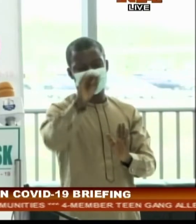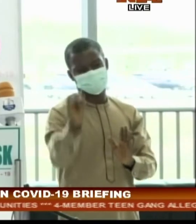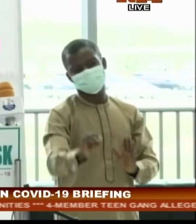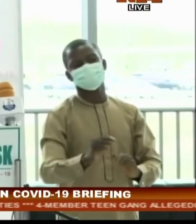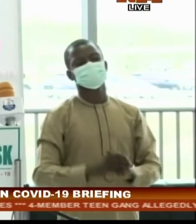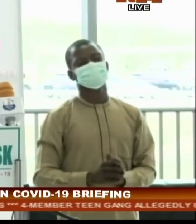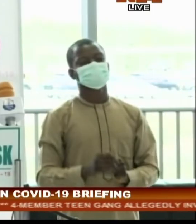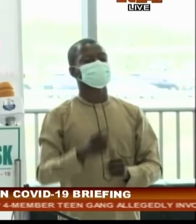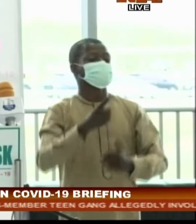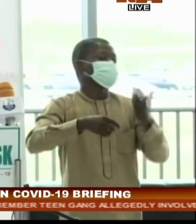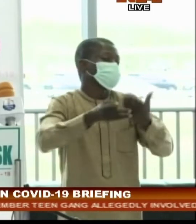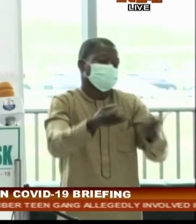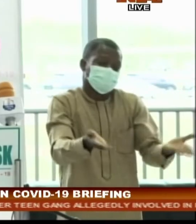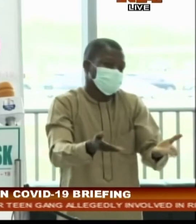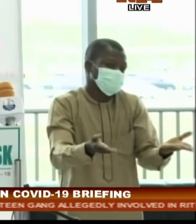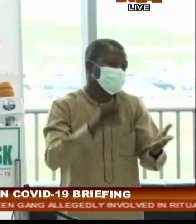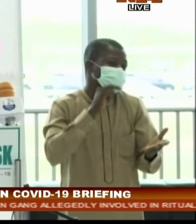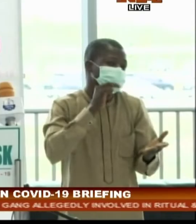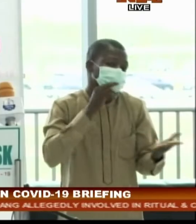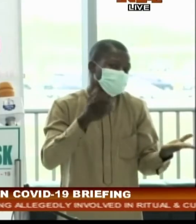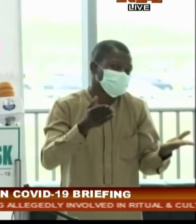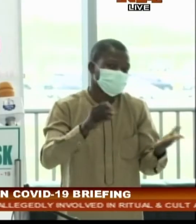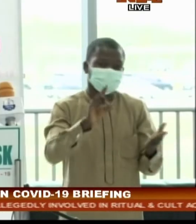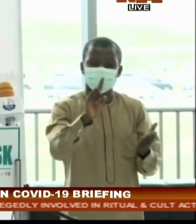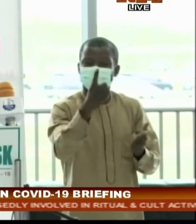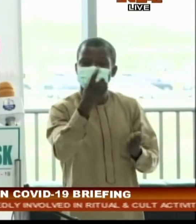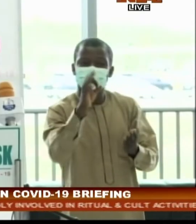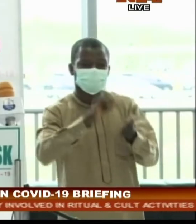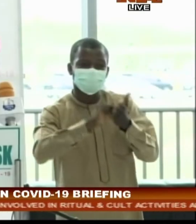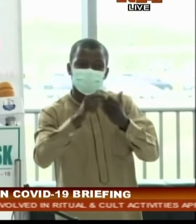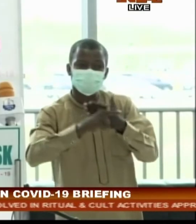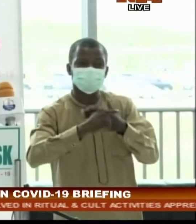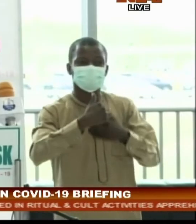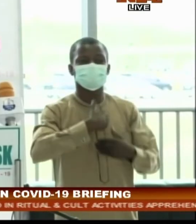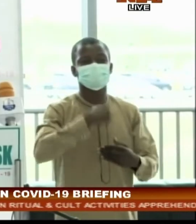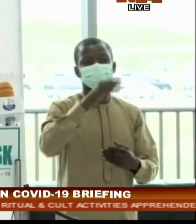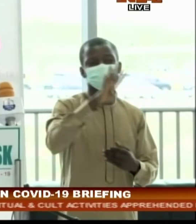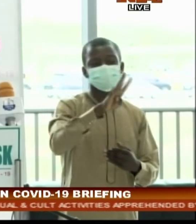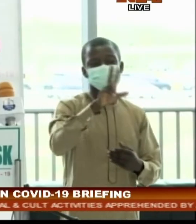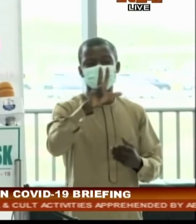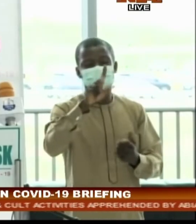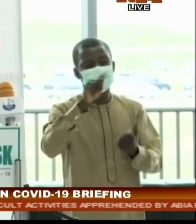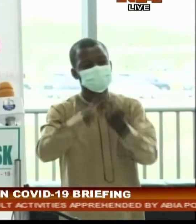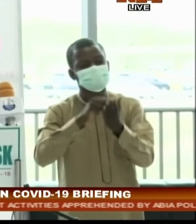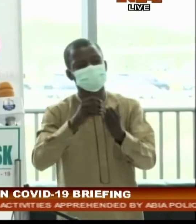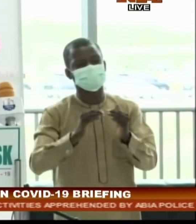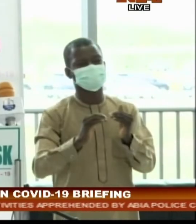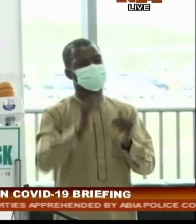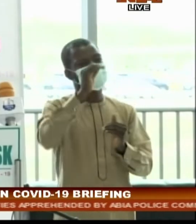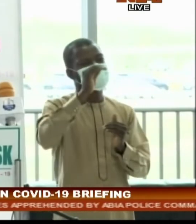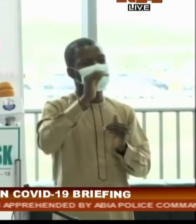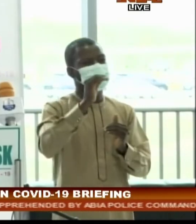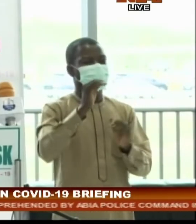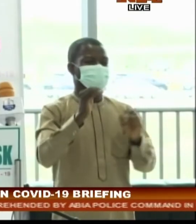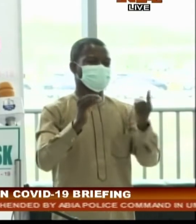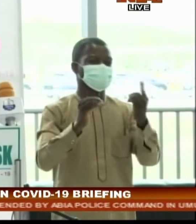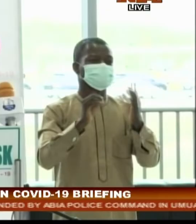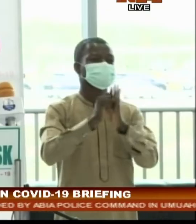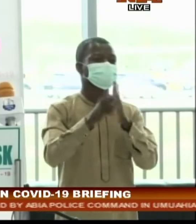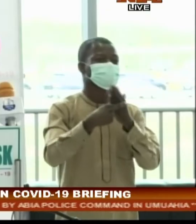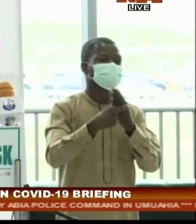in Nigeria, where on the 1st of August we had 43,000 plus, and on the 1st of